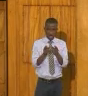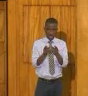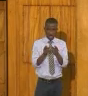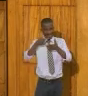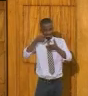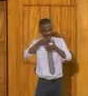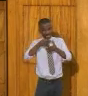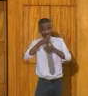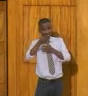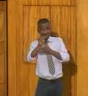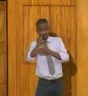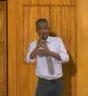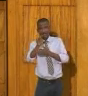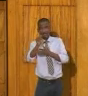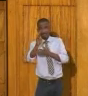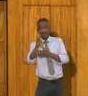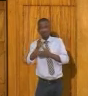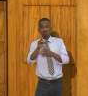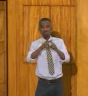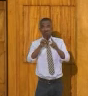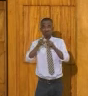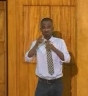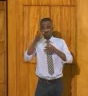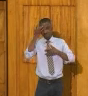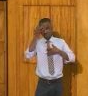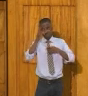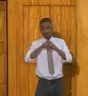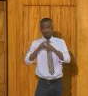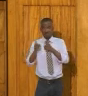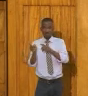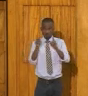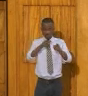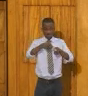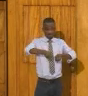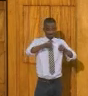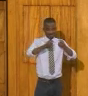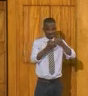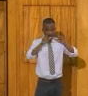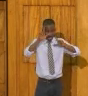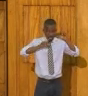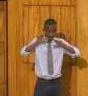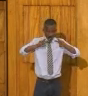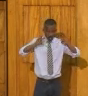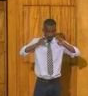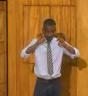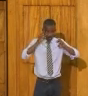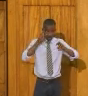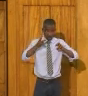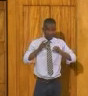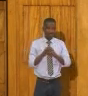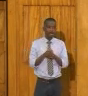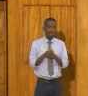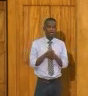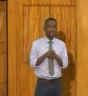samples, TB samples, NCDs occasionally and all that for testing. In this case, we also did not use